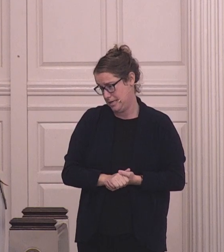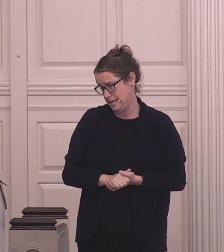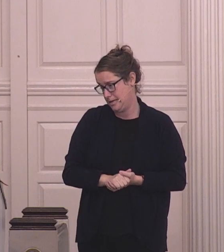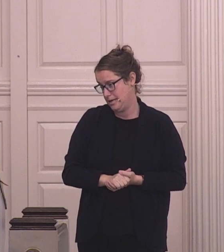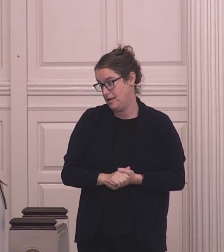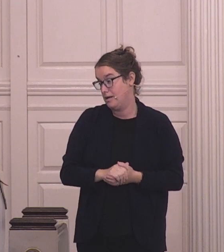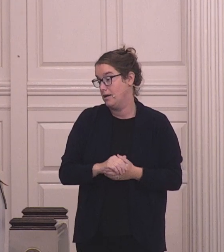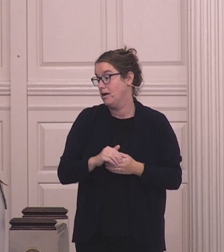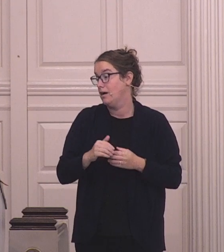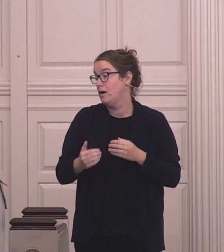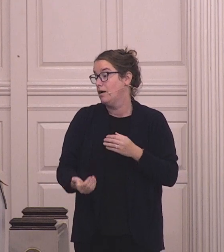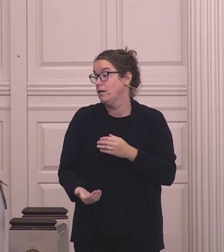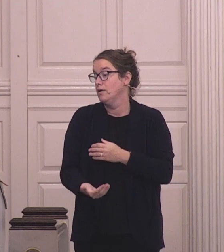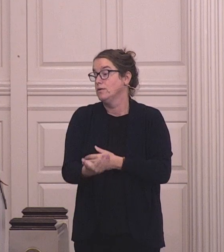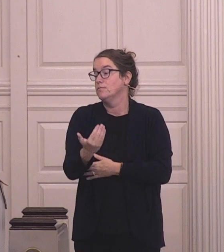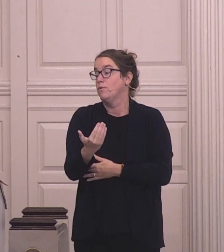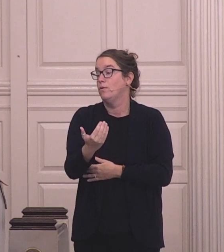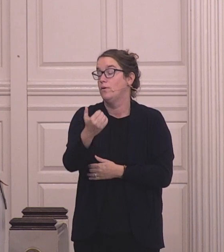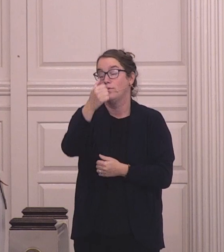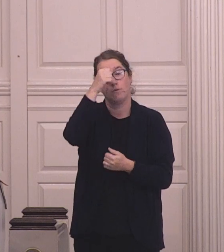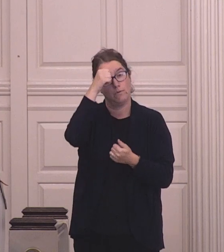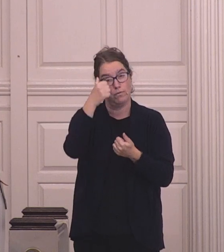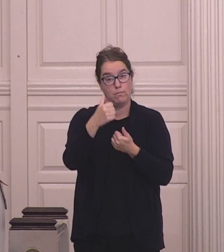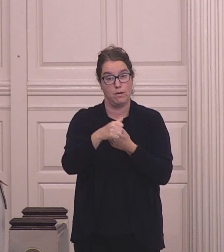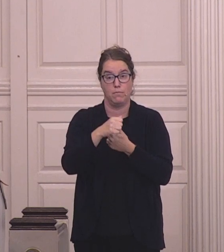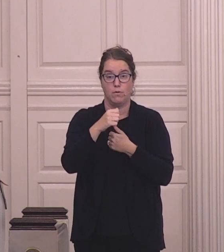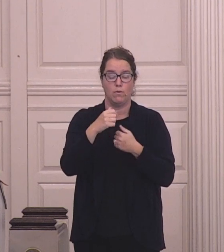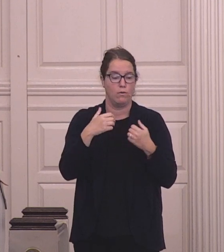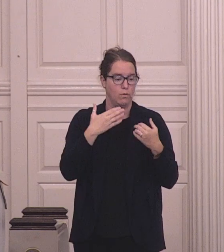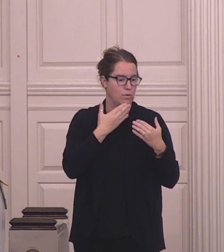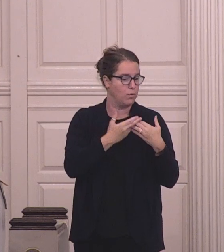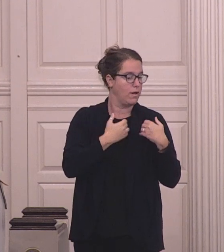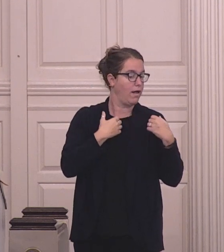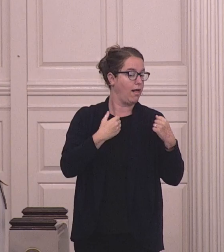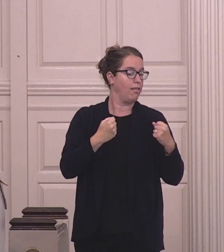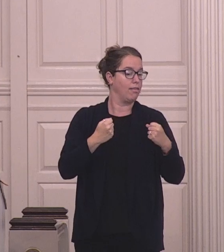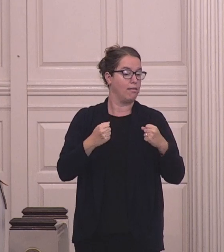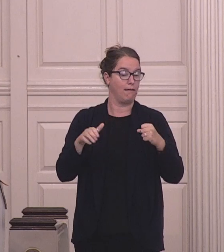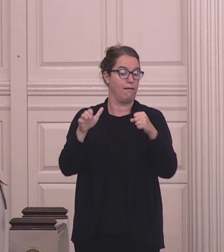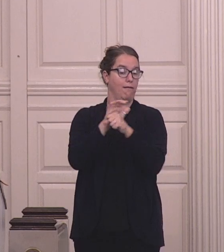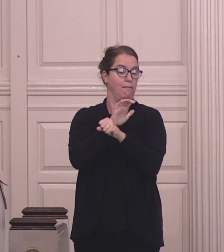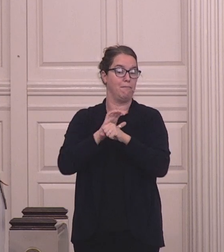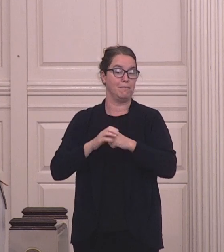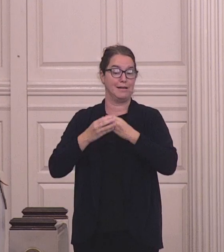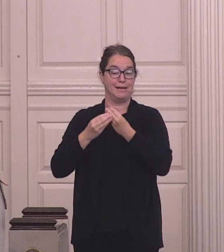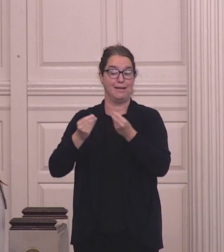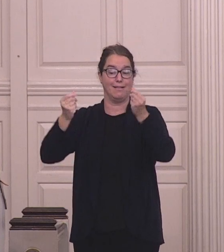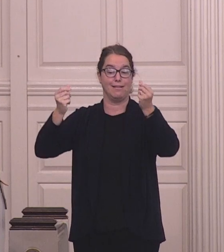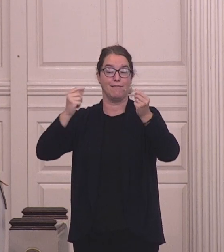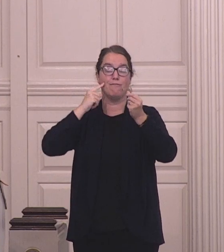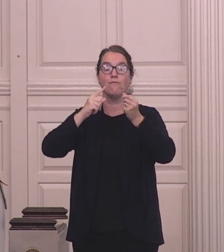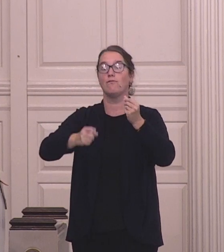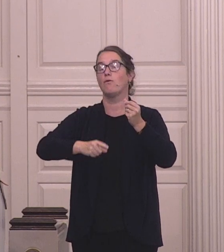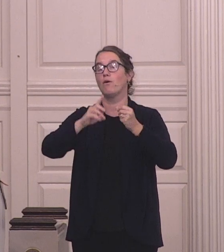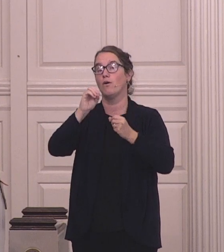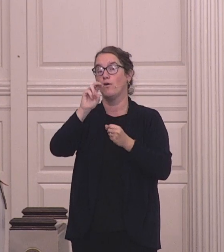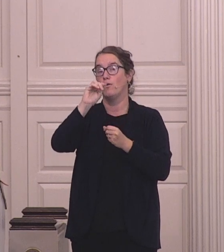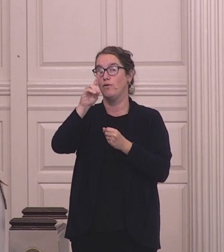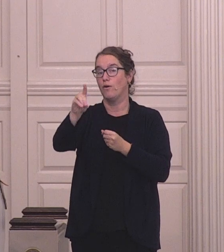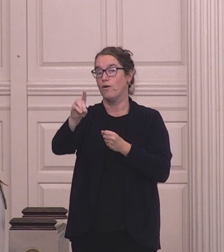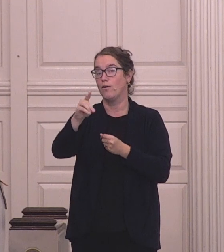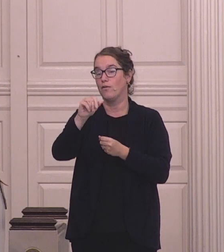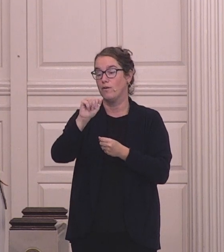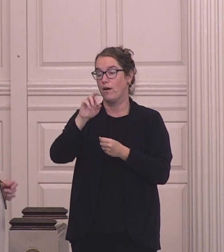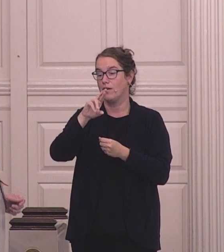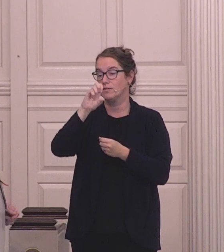This morning, we remember the good health and complete healing of Donald